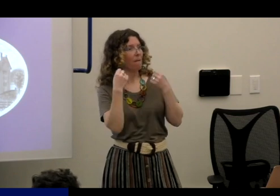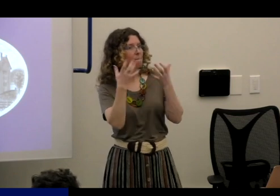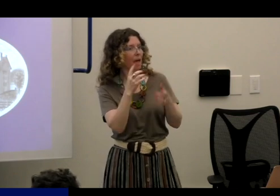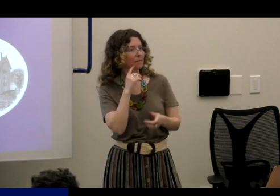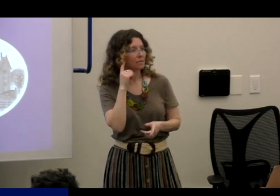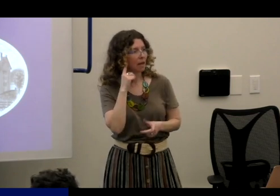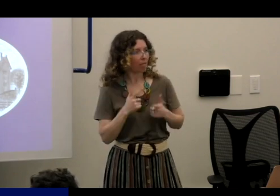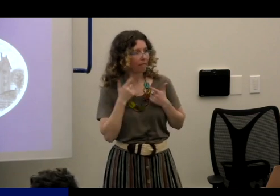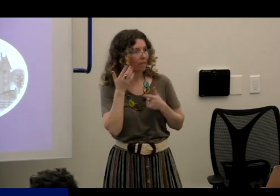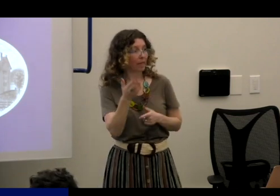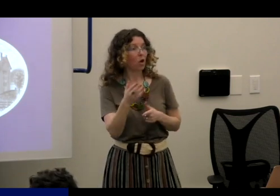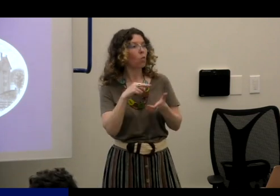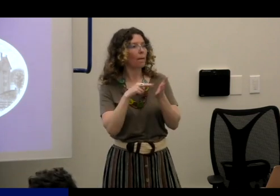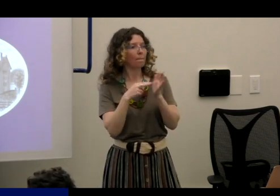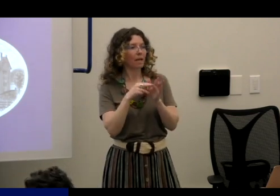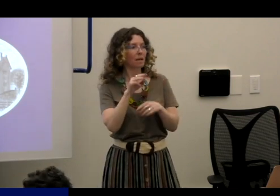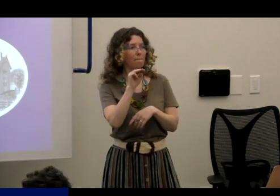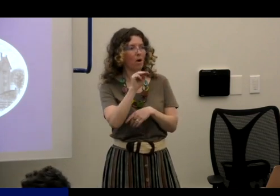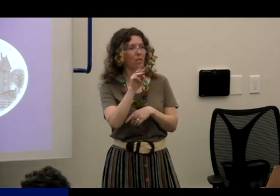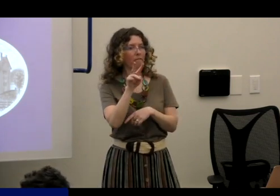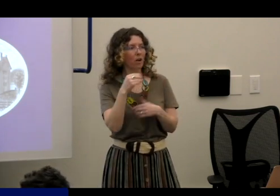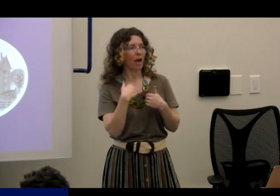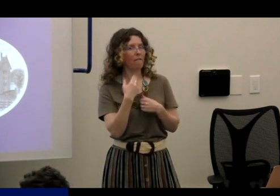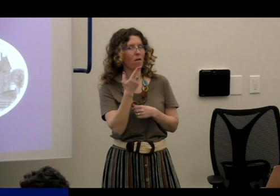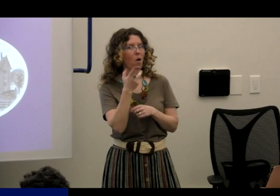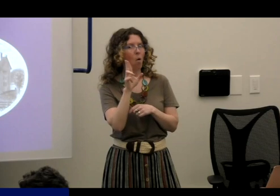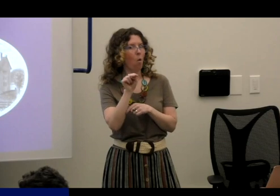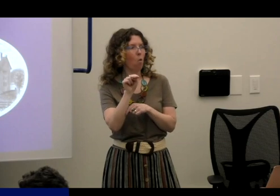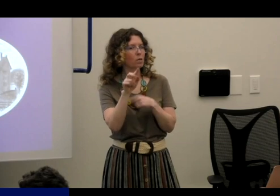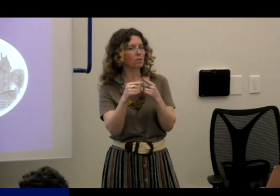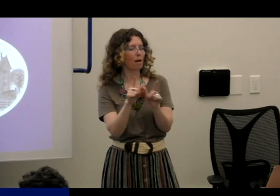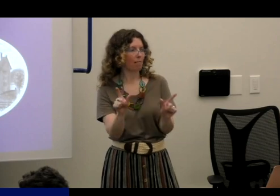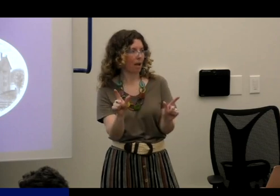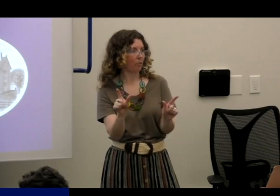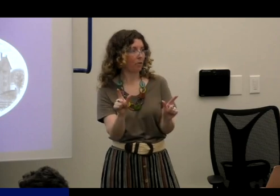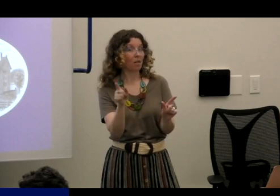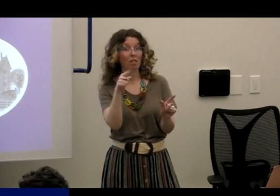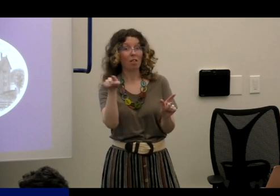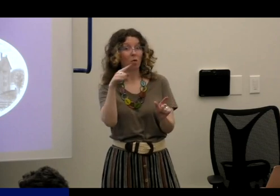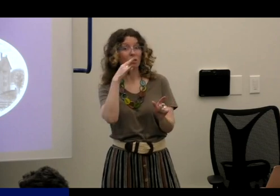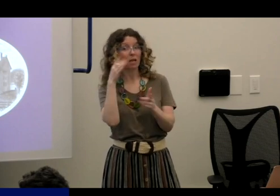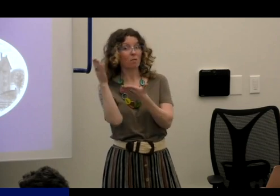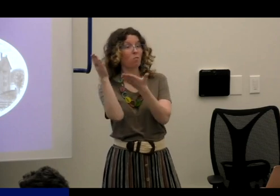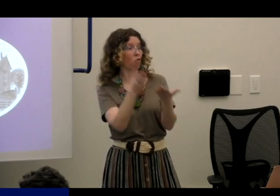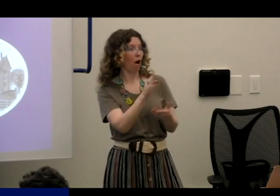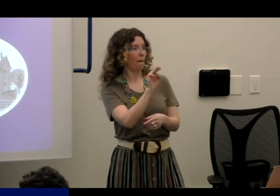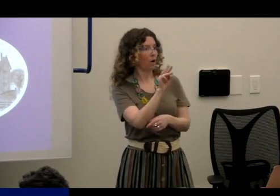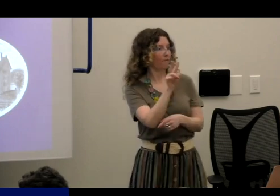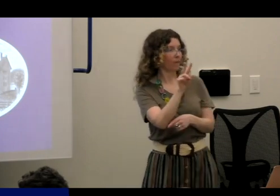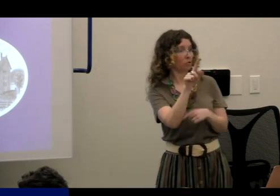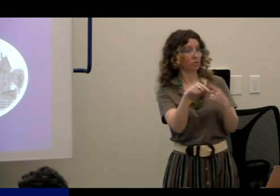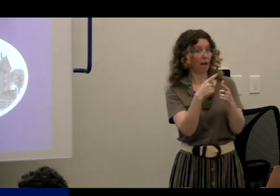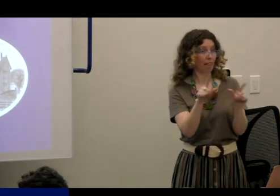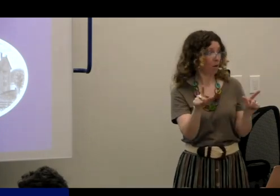before? They had several deaf individuals who lived there, and they had their own sign language. Those